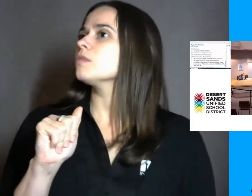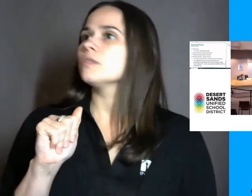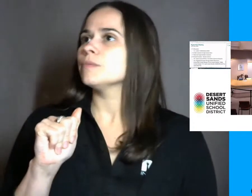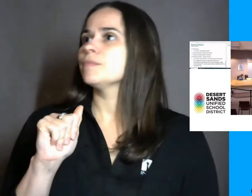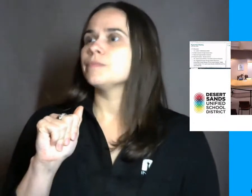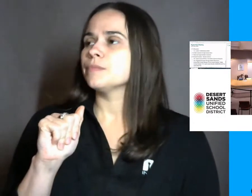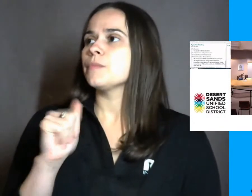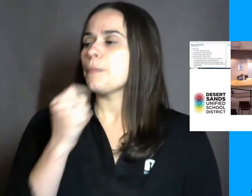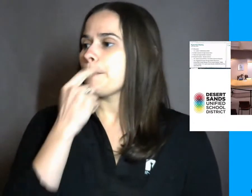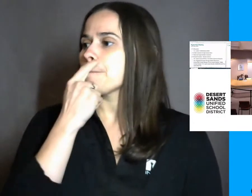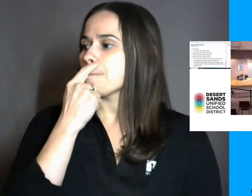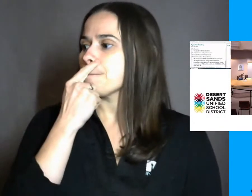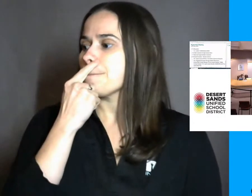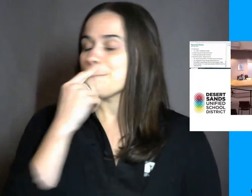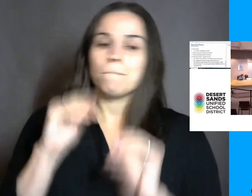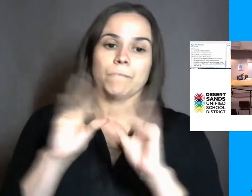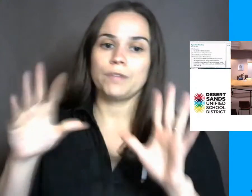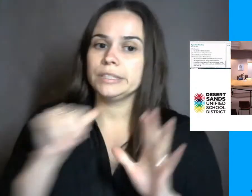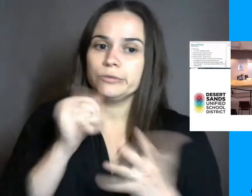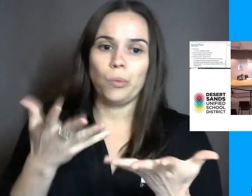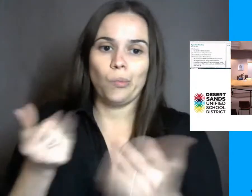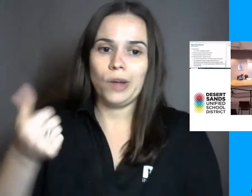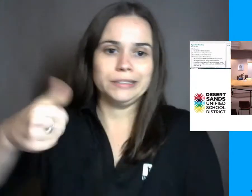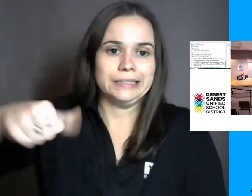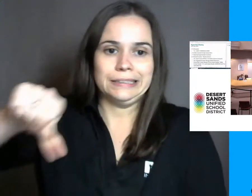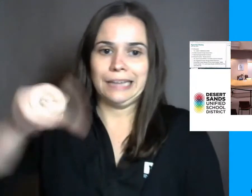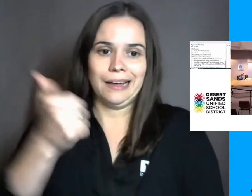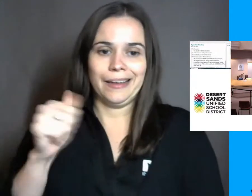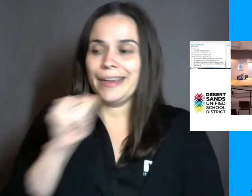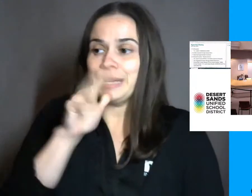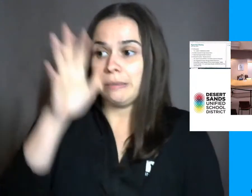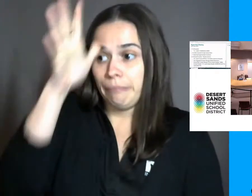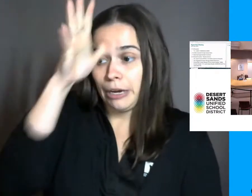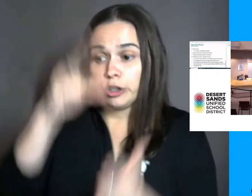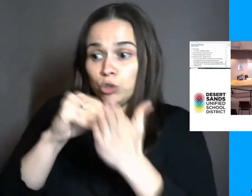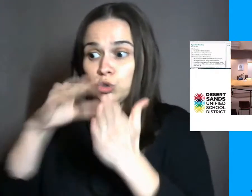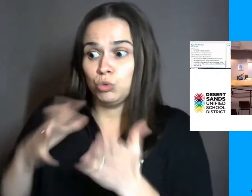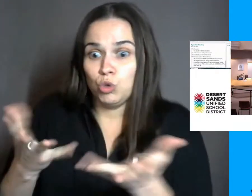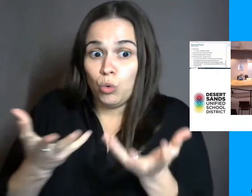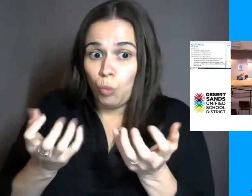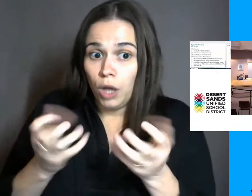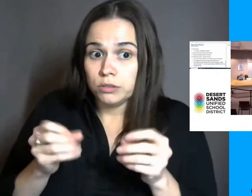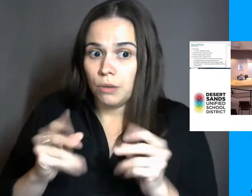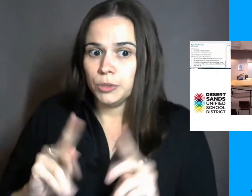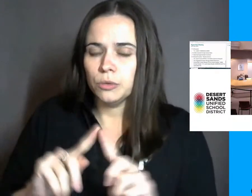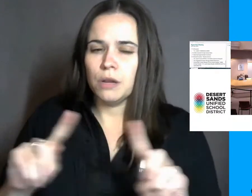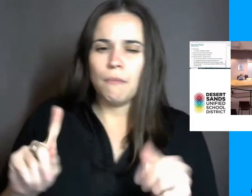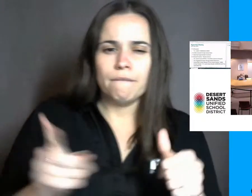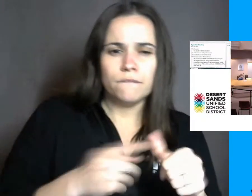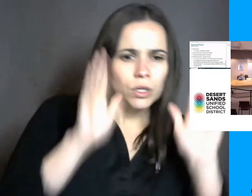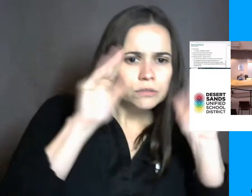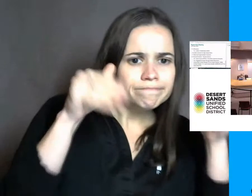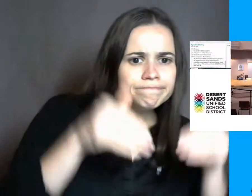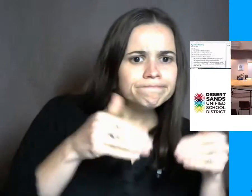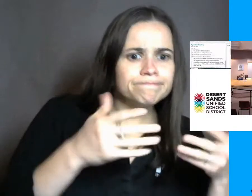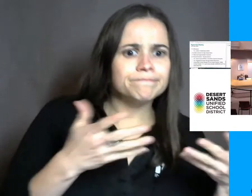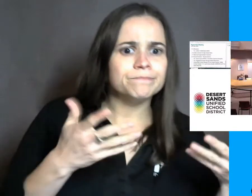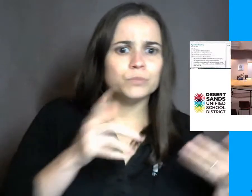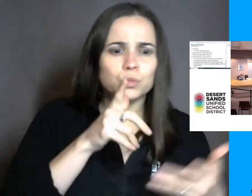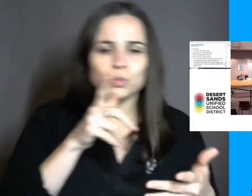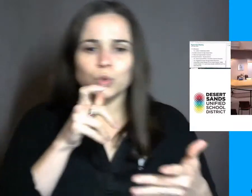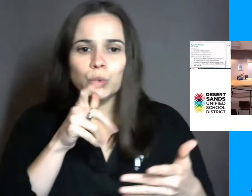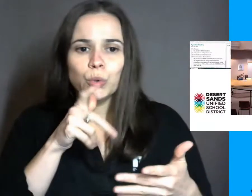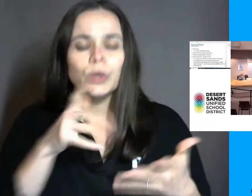any parent or student that wants that opportunity. We just want to focus first and foremost on the students that absolutely need that